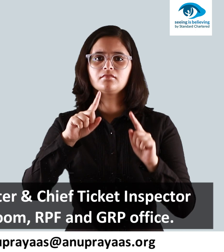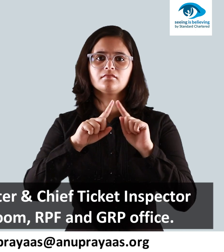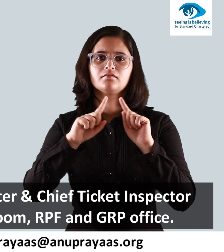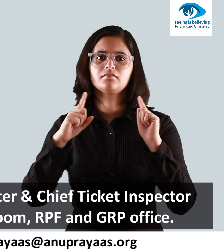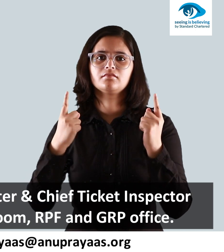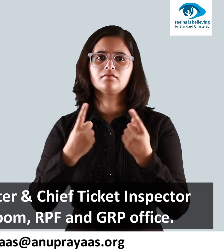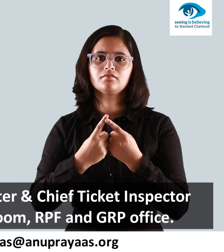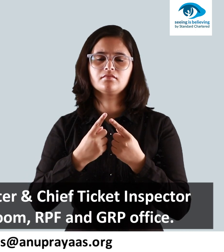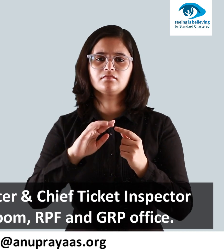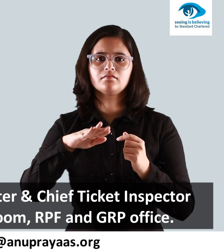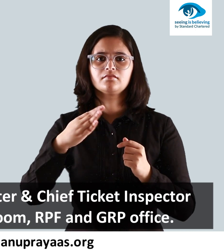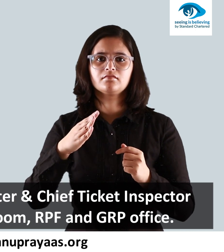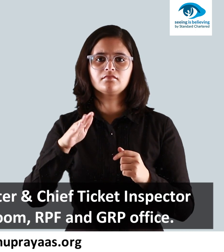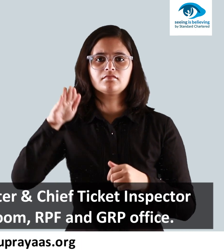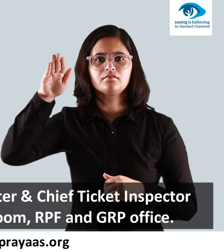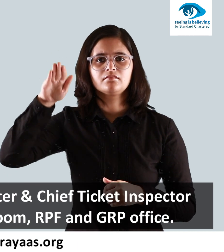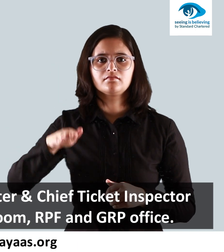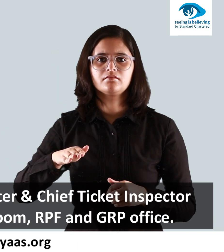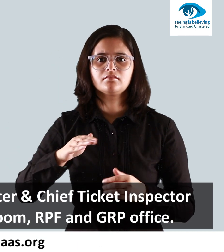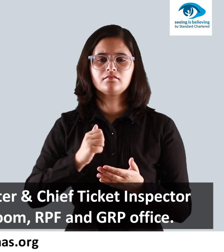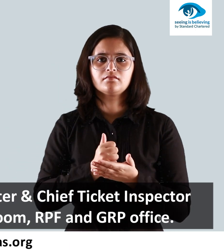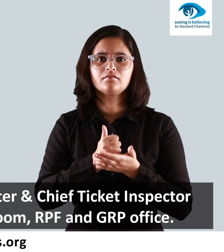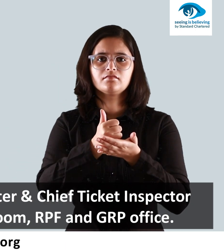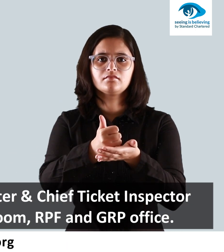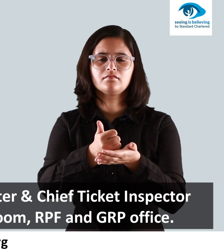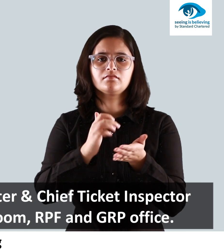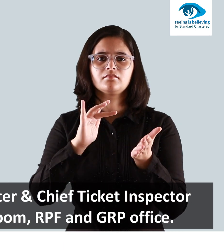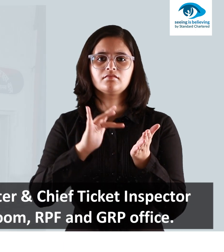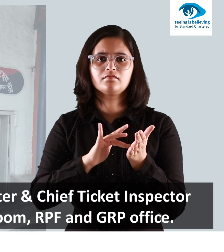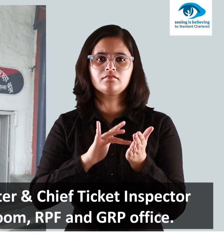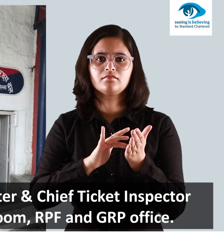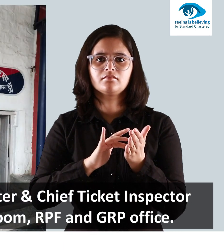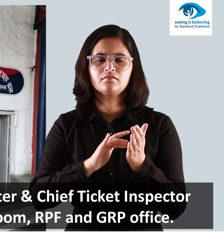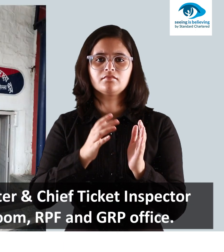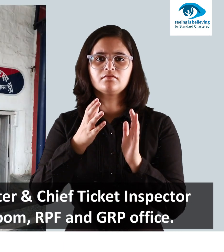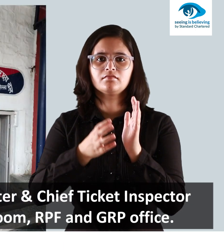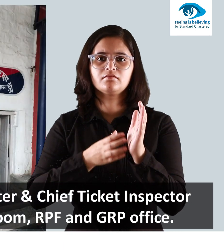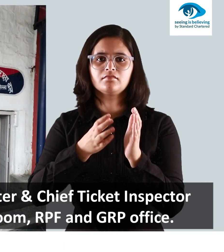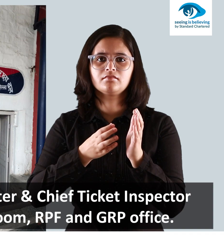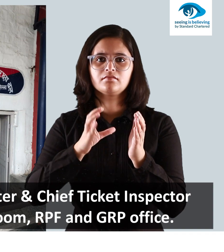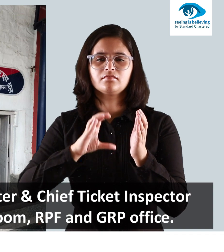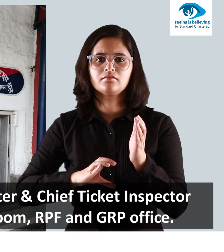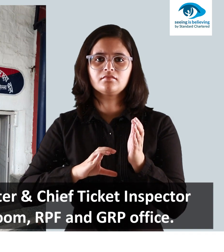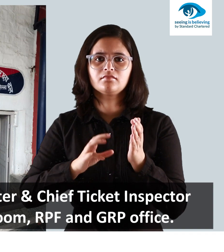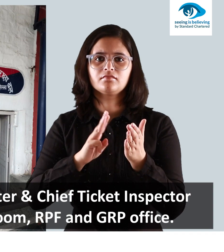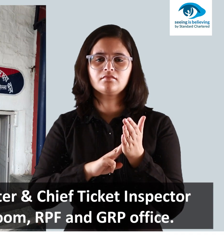Office, First Class Waiting Room, RPF and GRP Office.